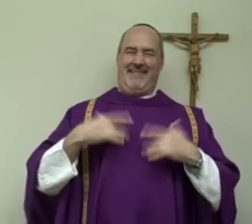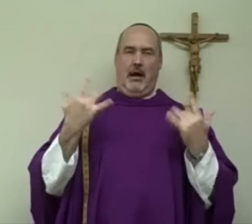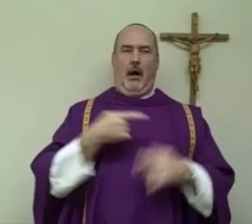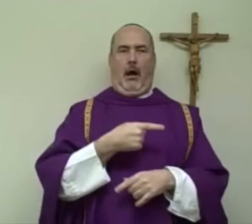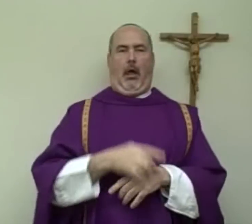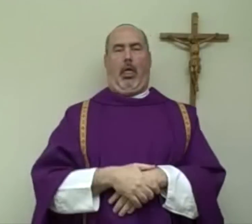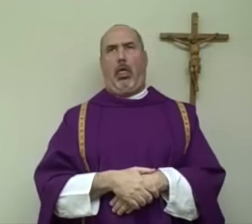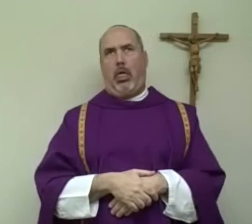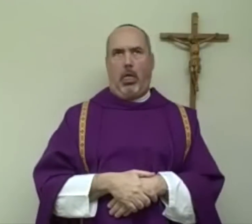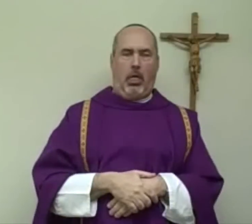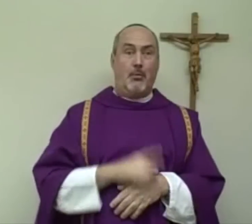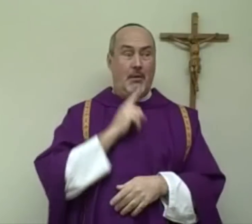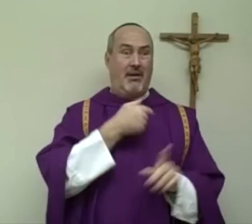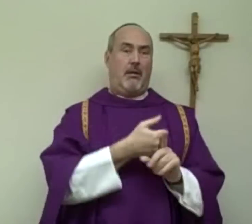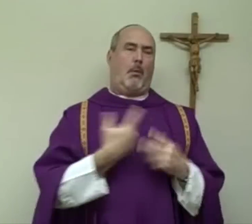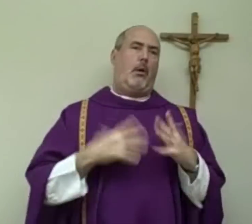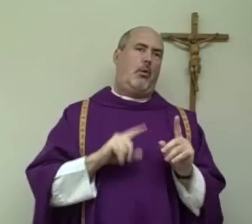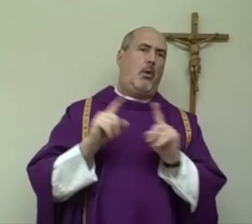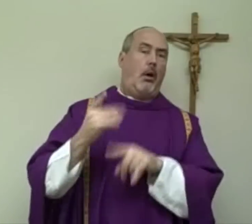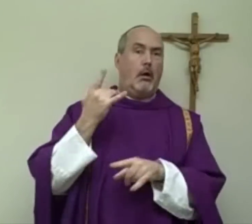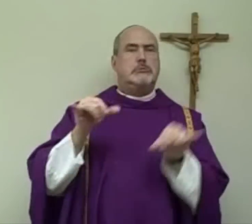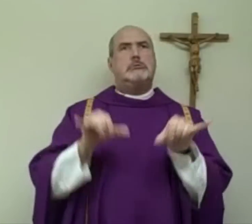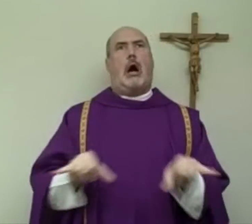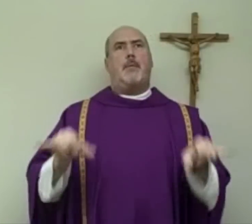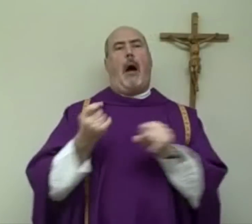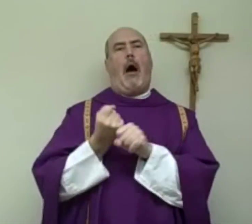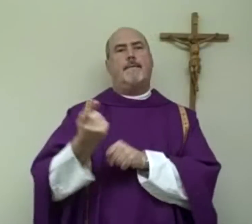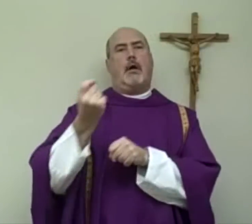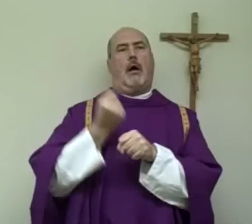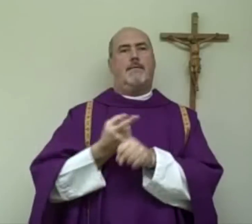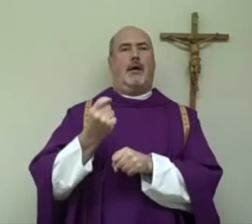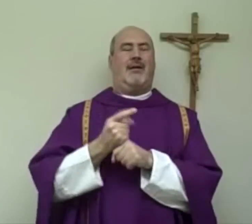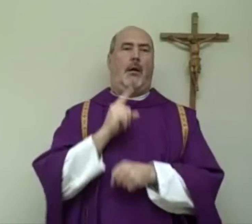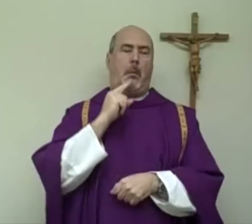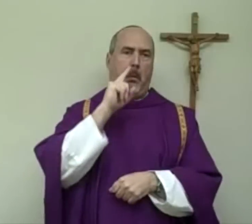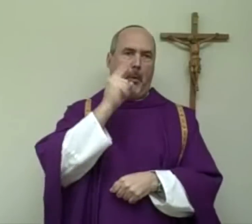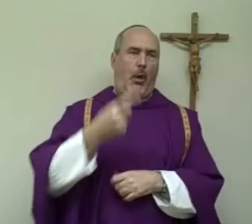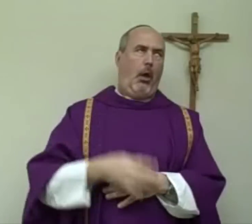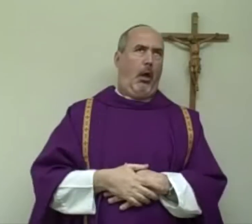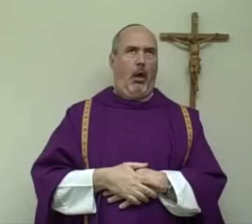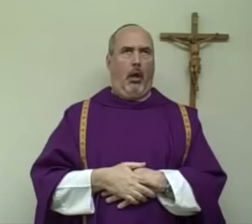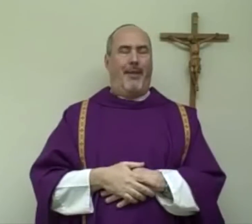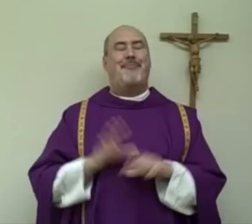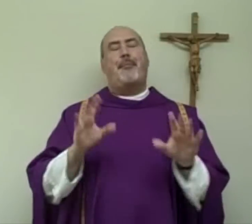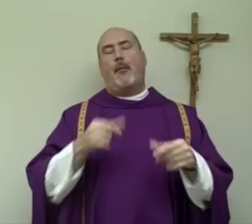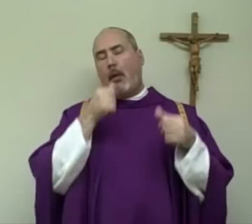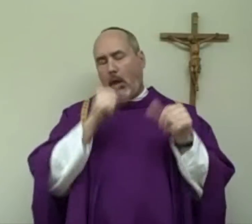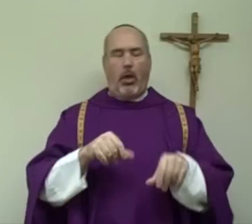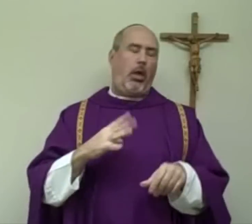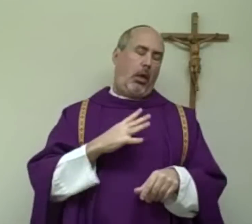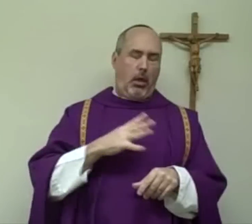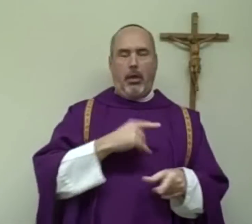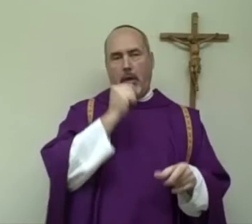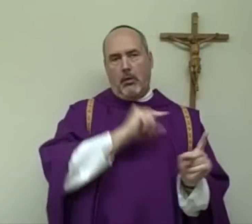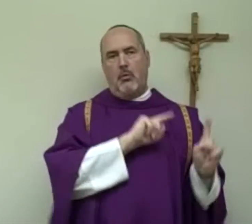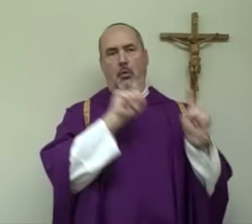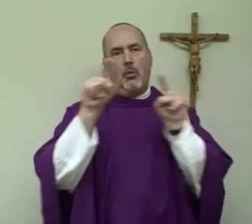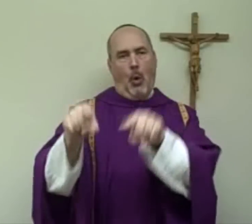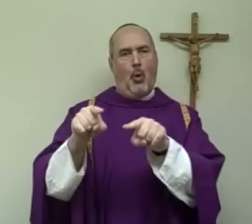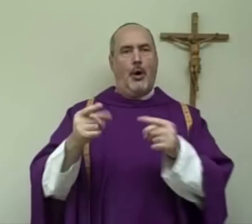fair, I did not want to go to Gallaudet and do it because I'd done it every single year, year after year, and they're so boring. But